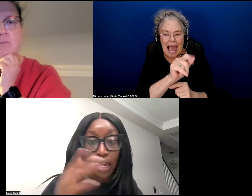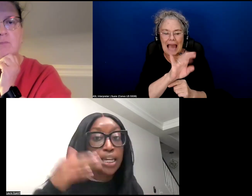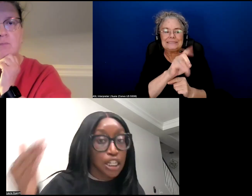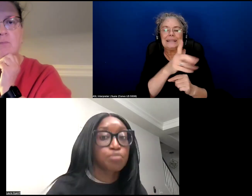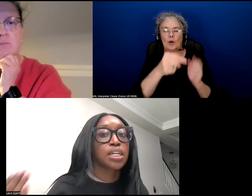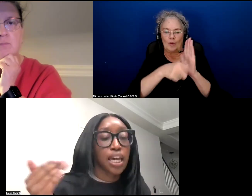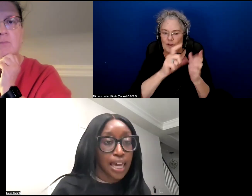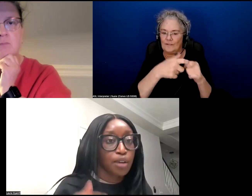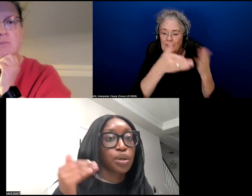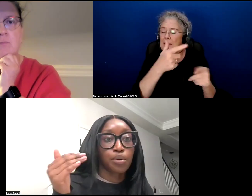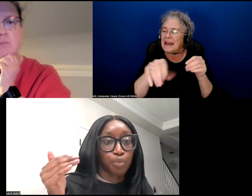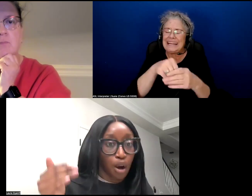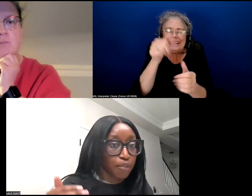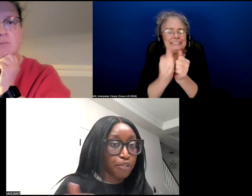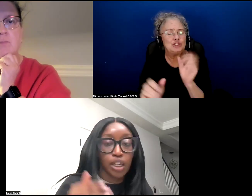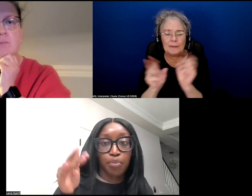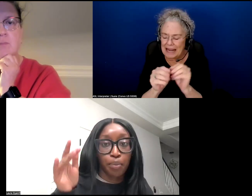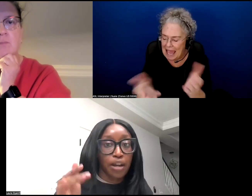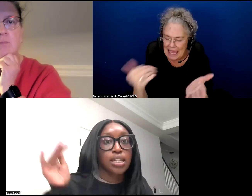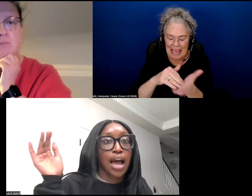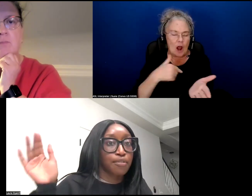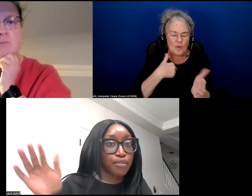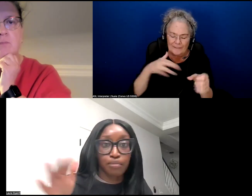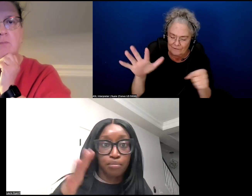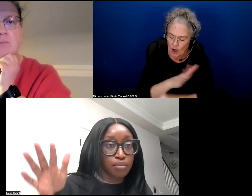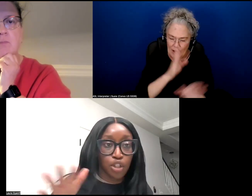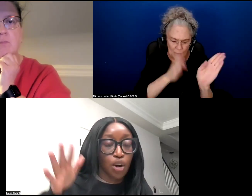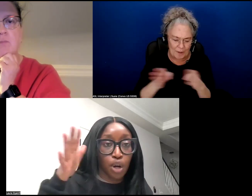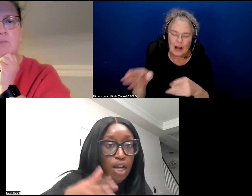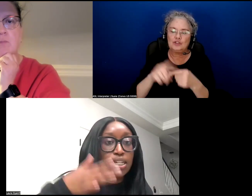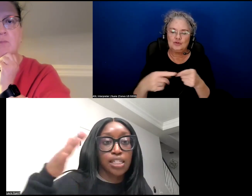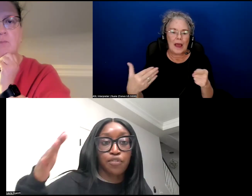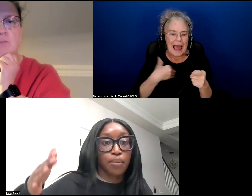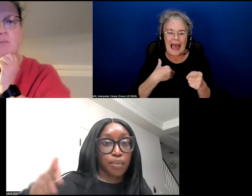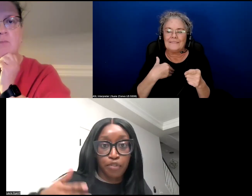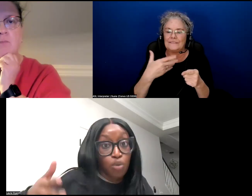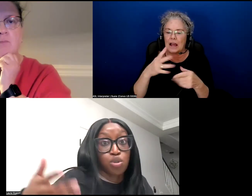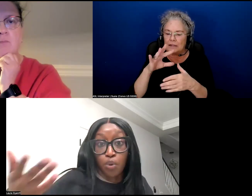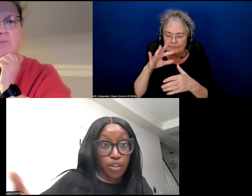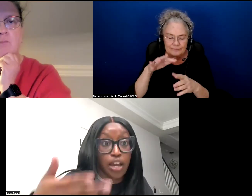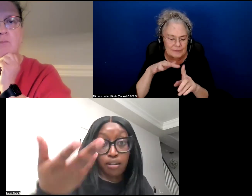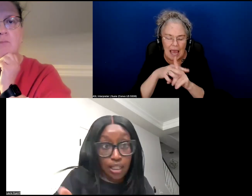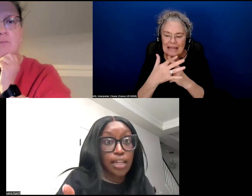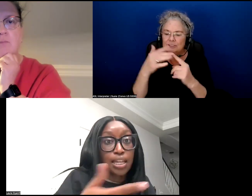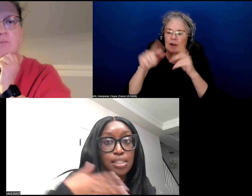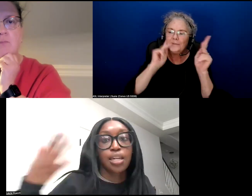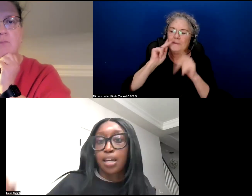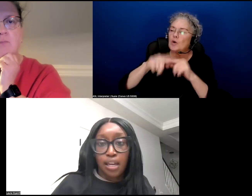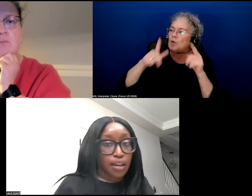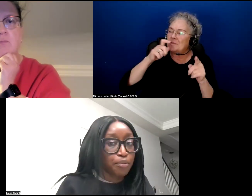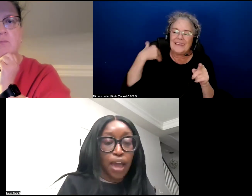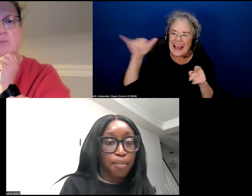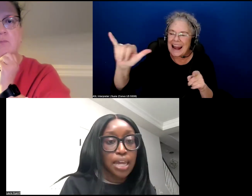there. But in each meeting, again, we are fully prepared to have context from folks who were there, like